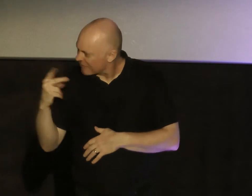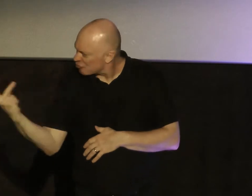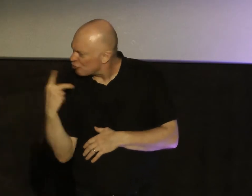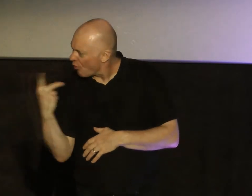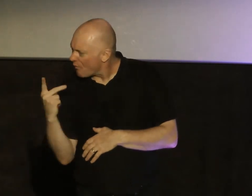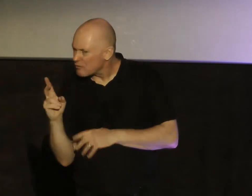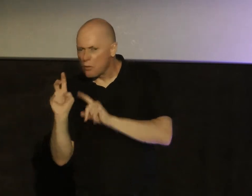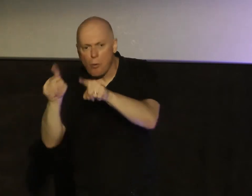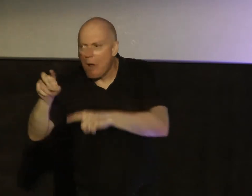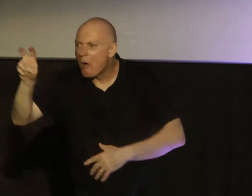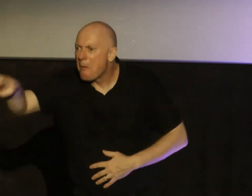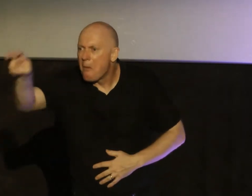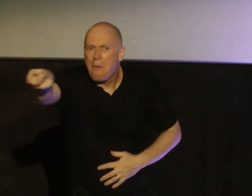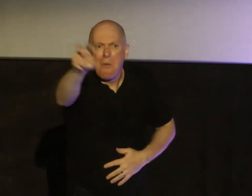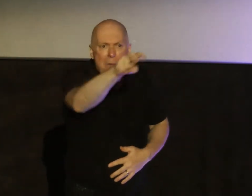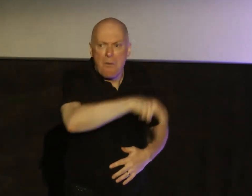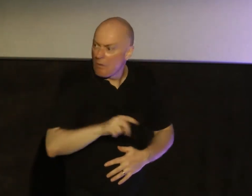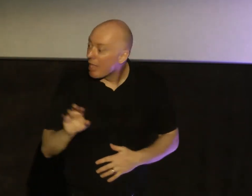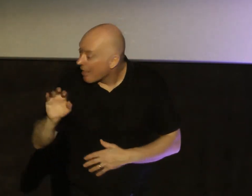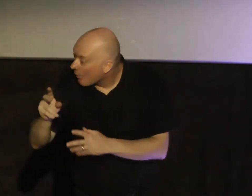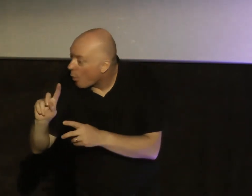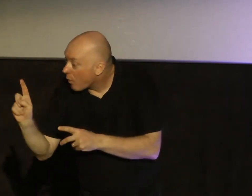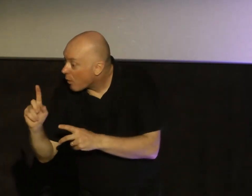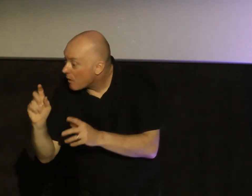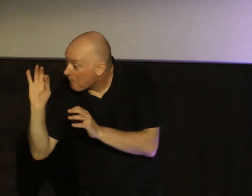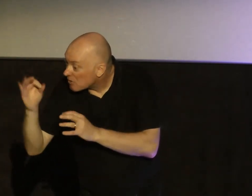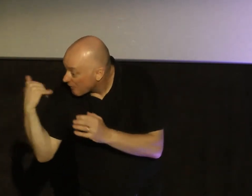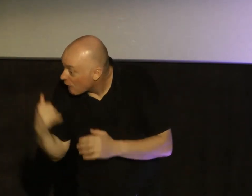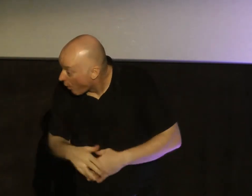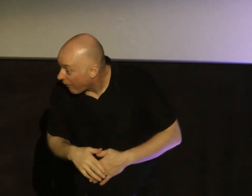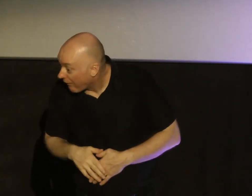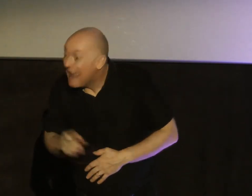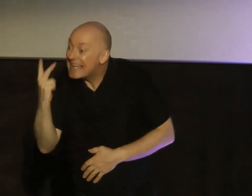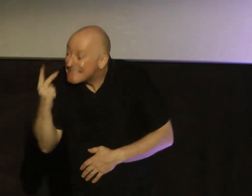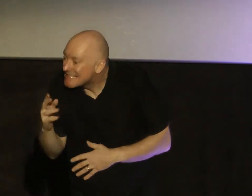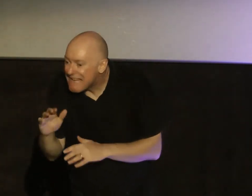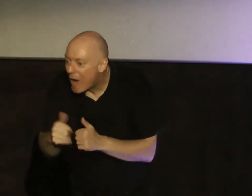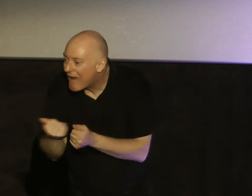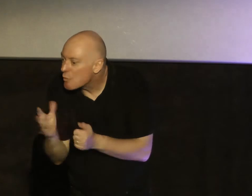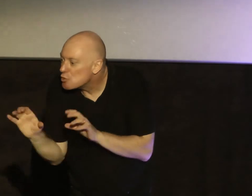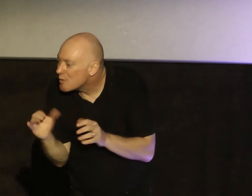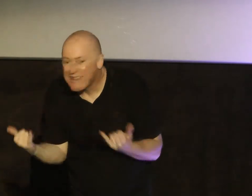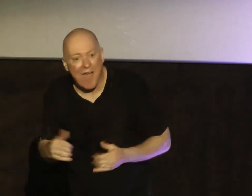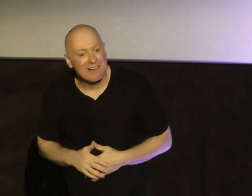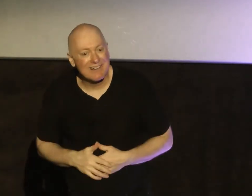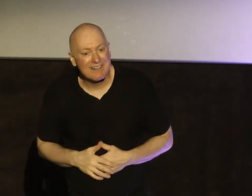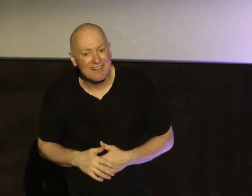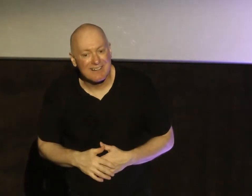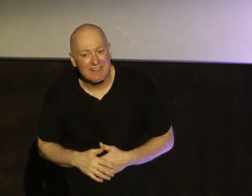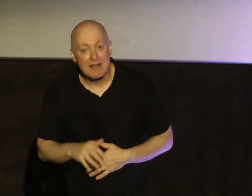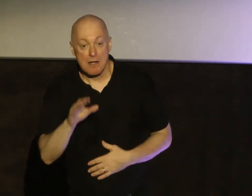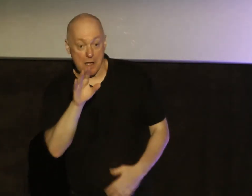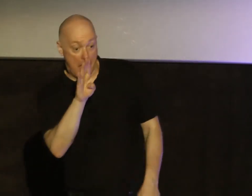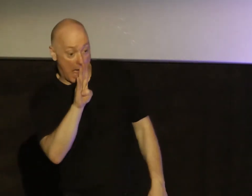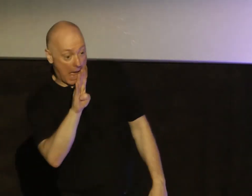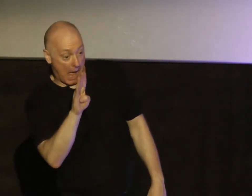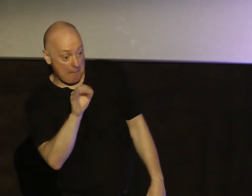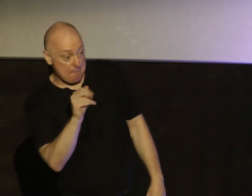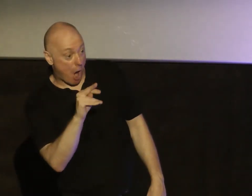in every city where we proclaim the word of the Lord, and see how they are. Now Barnabas wanted to take with them